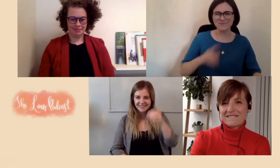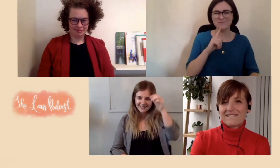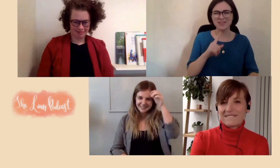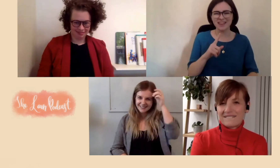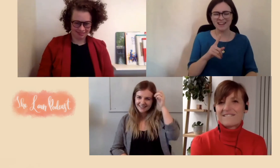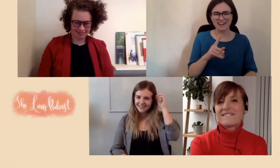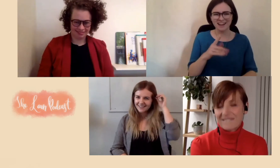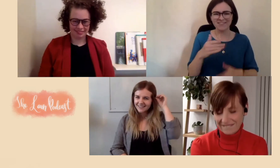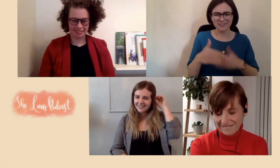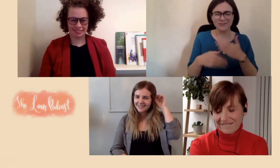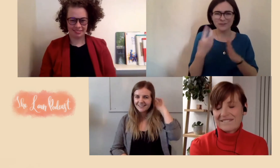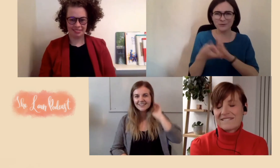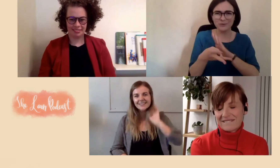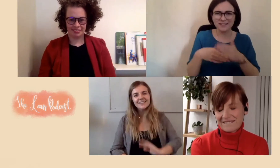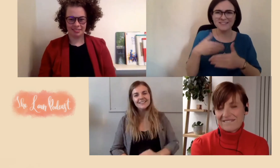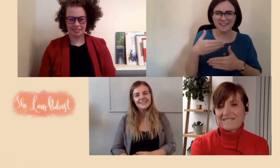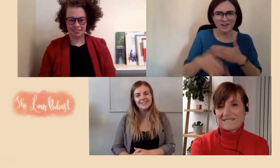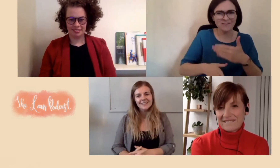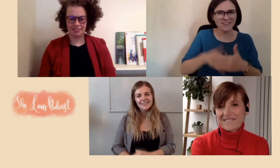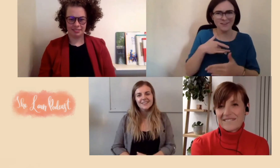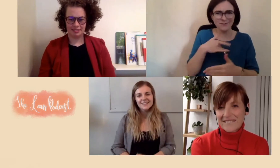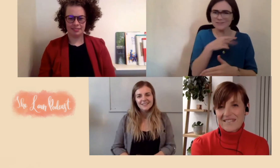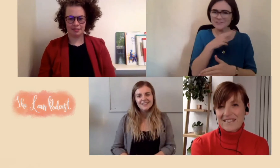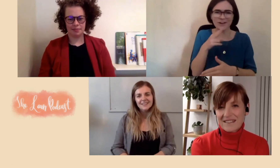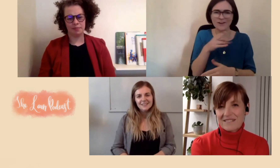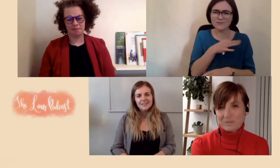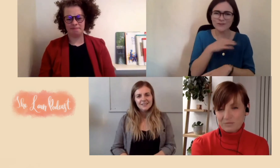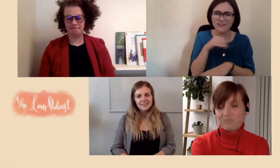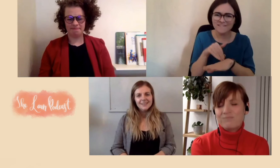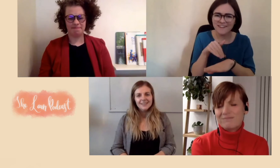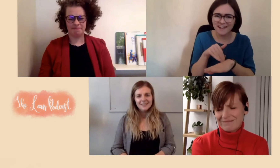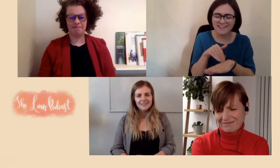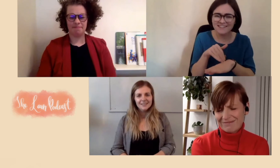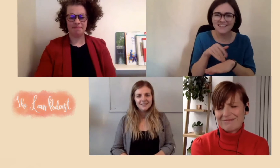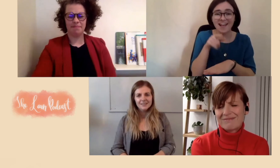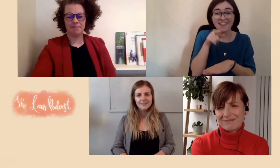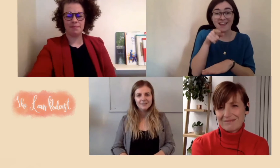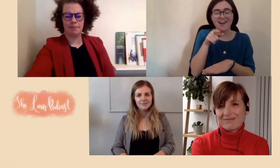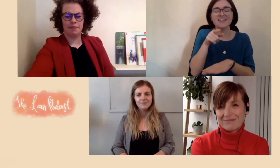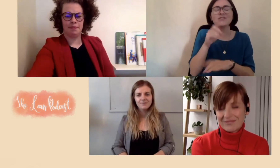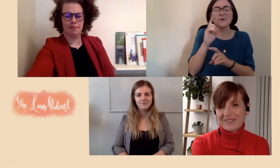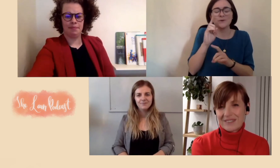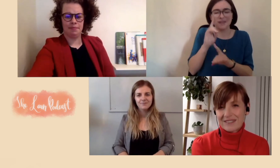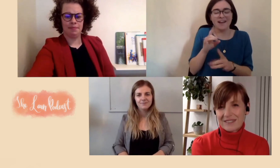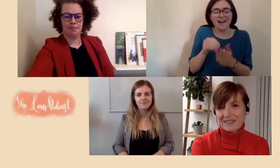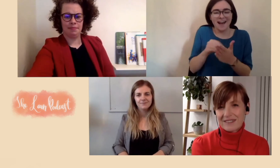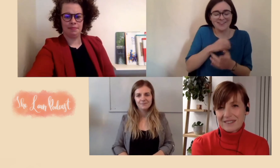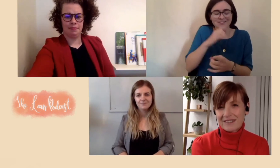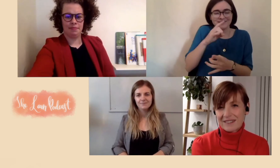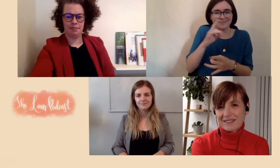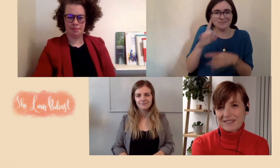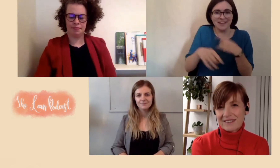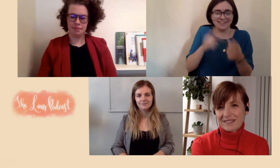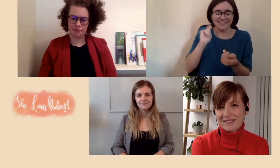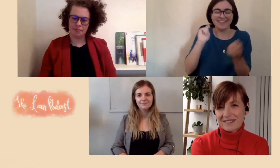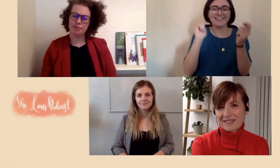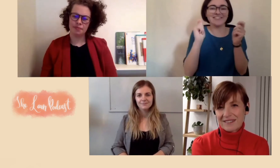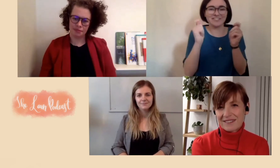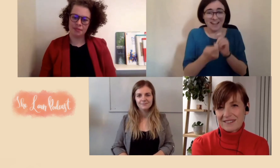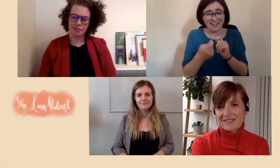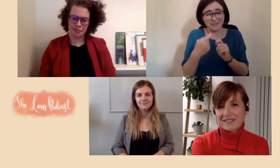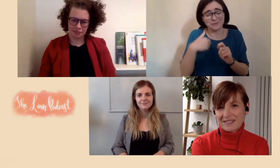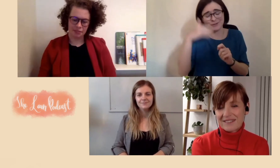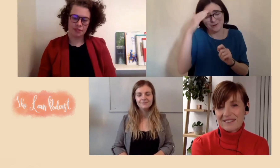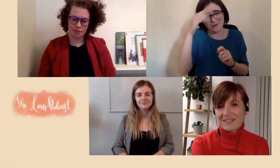like a couple of weeks that I was like, oh no, Ciara, this is not having a good effect on you. And then once I actually made that shift, when we kind of knew that things